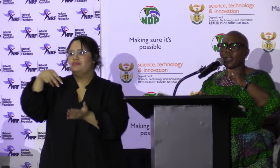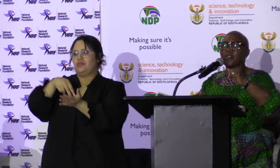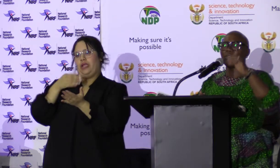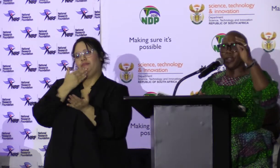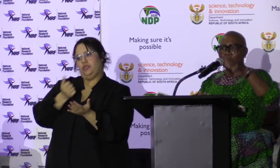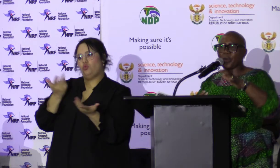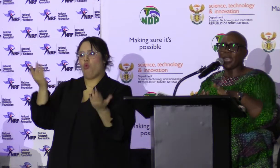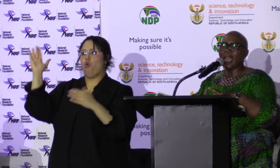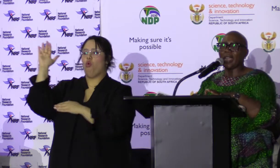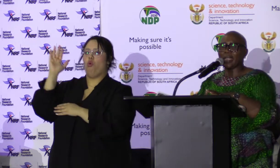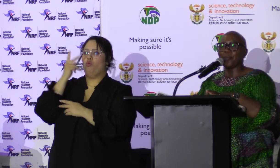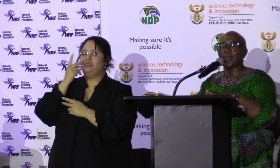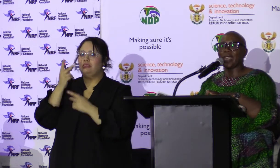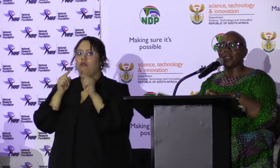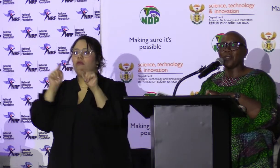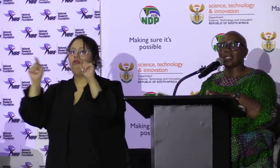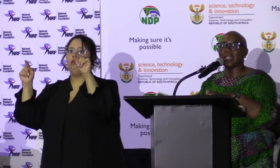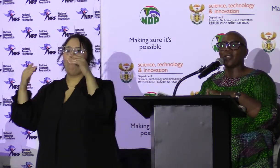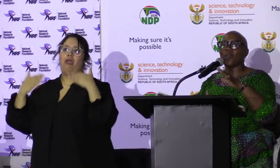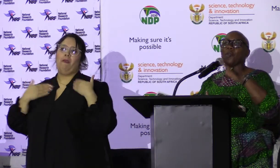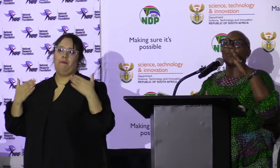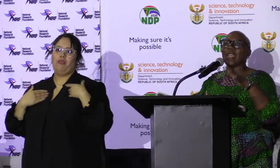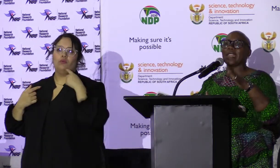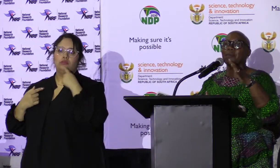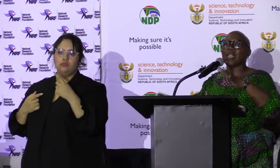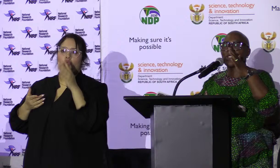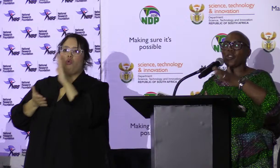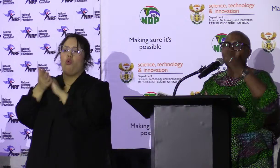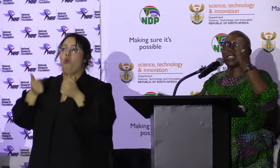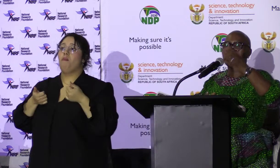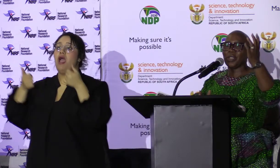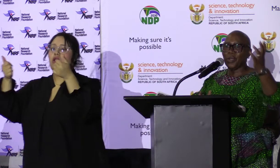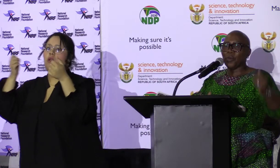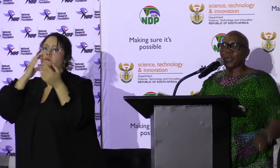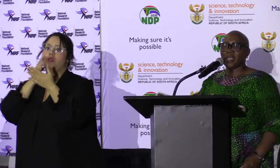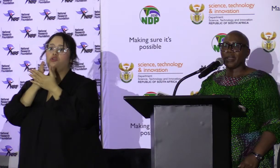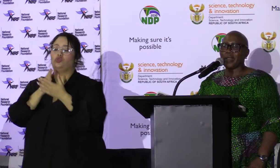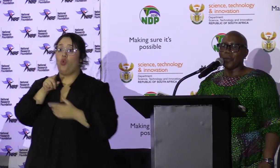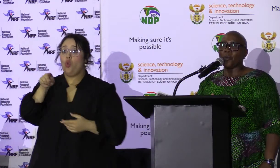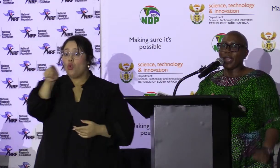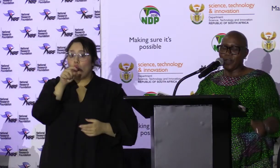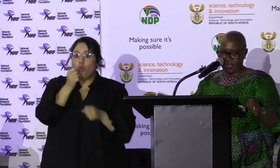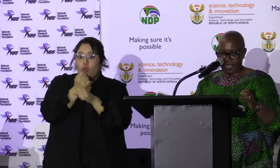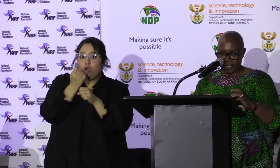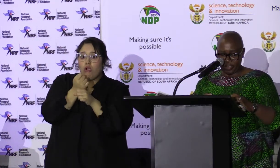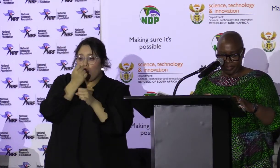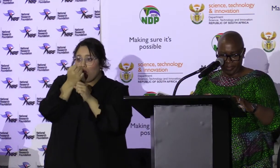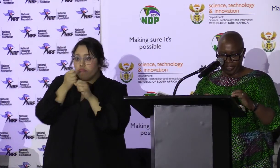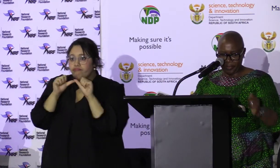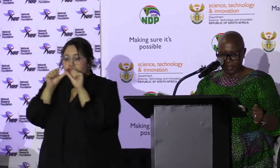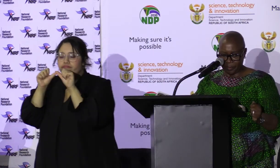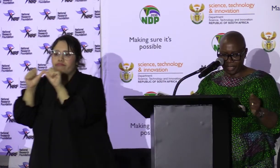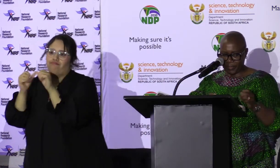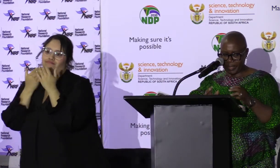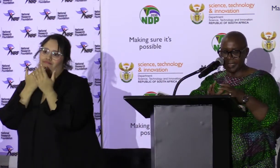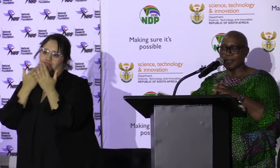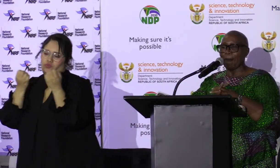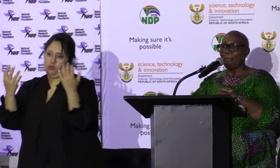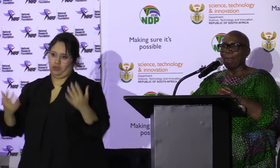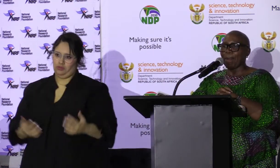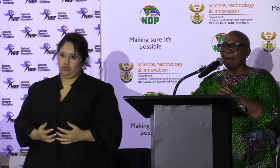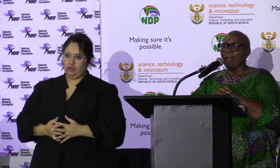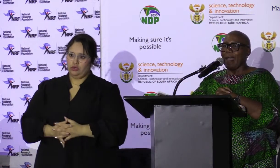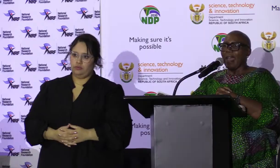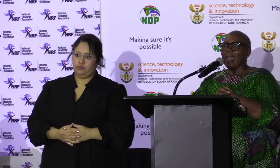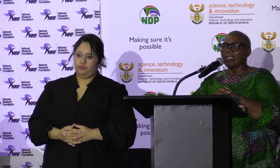up or just wave. We are happy, and we are saying, go back and make sure that we work on such. Thank you very much for